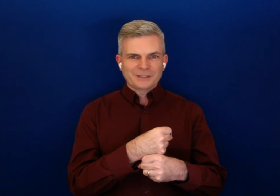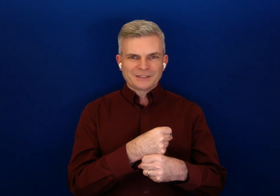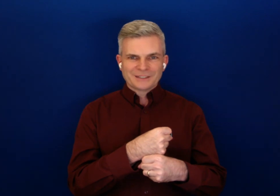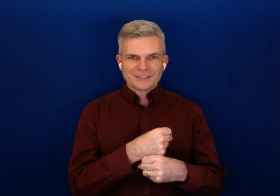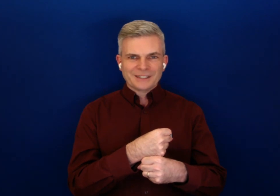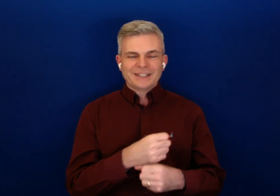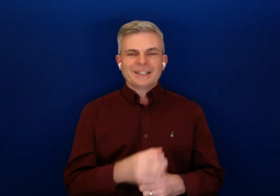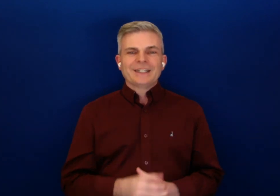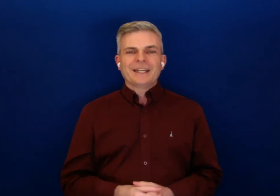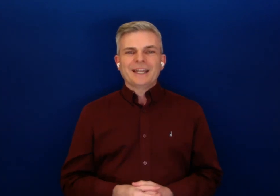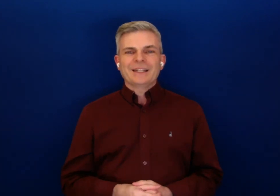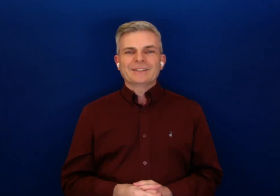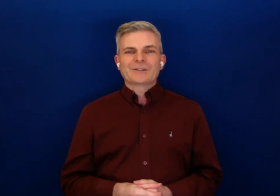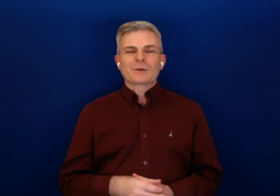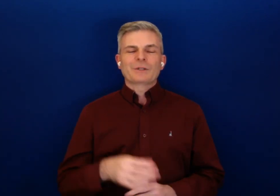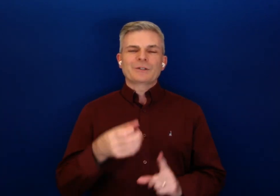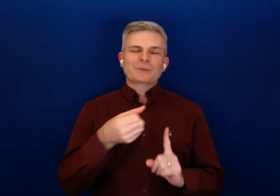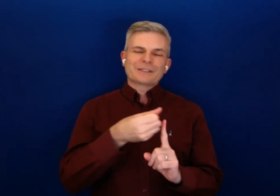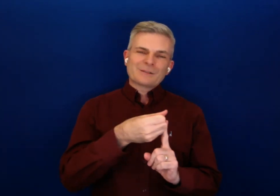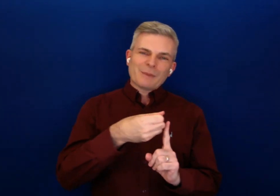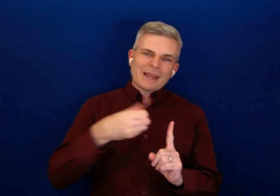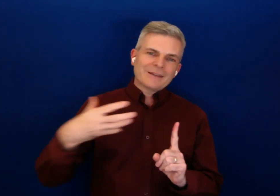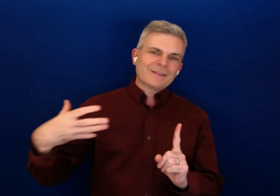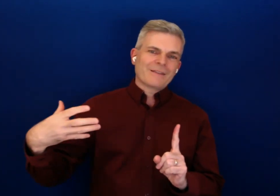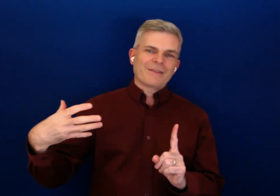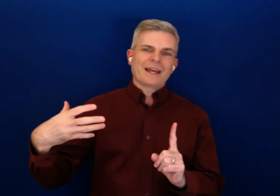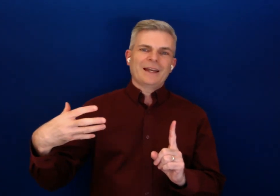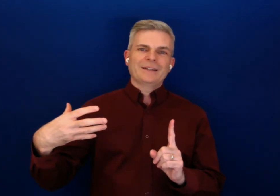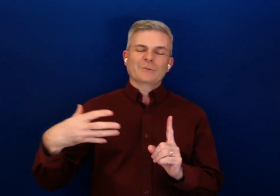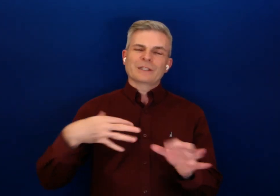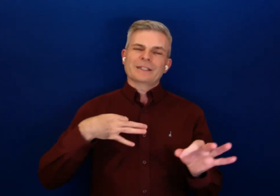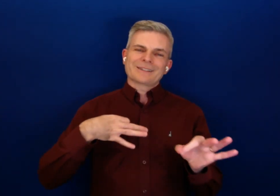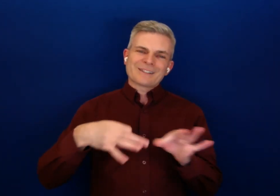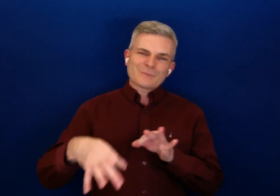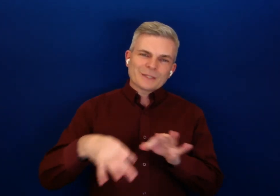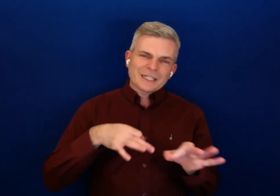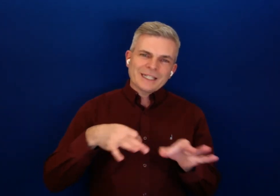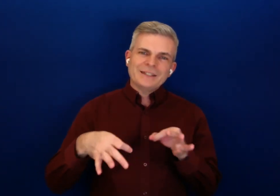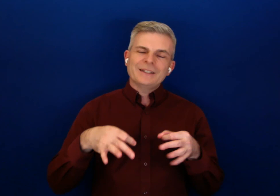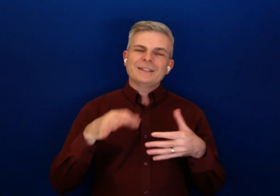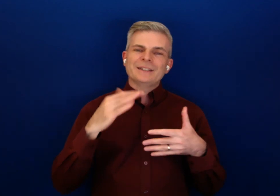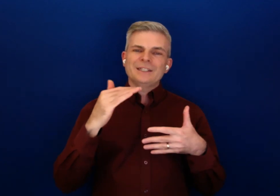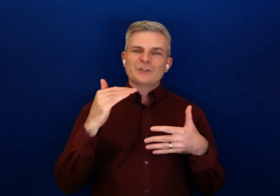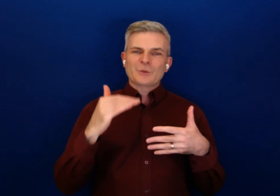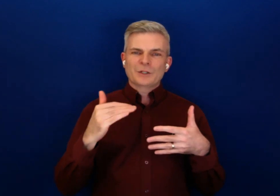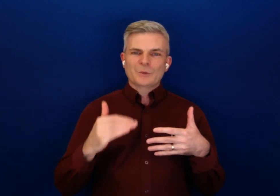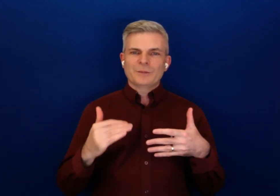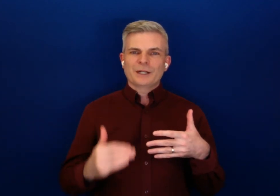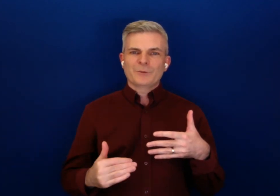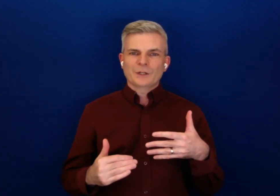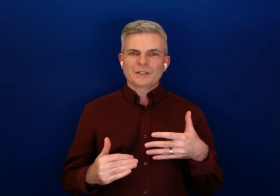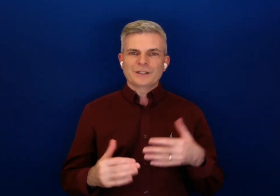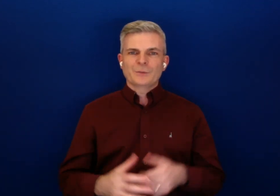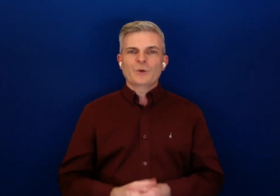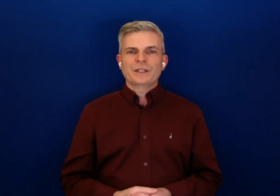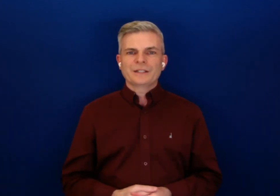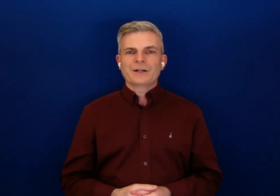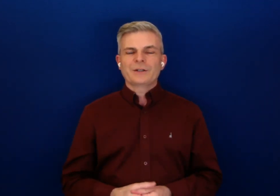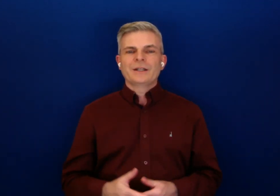assignment. And so I wanted to expand on that and really explain each one by one and point out